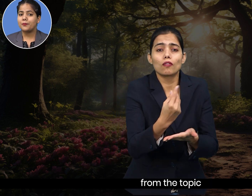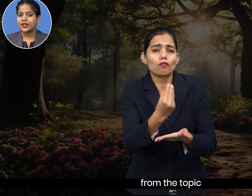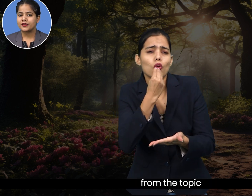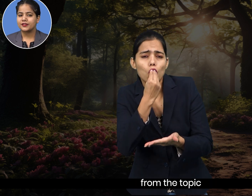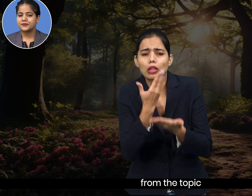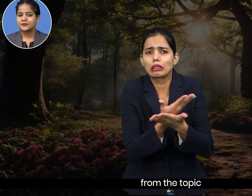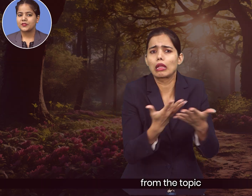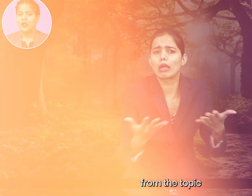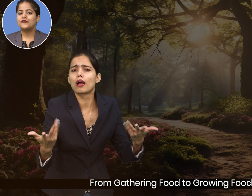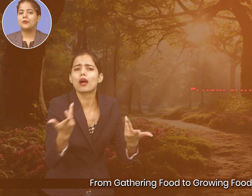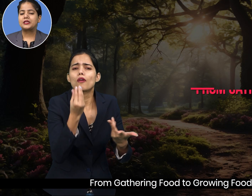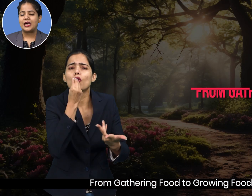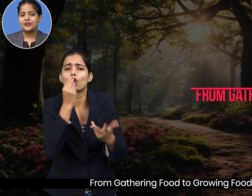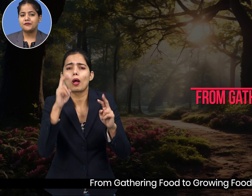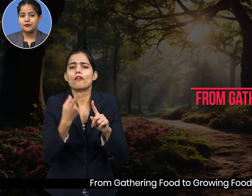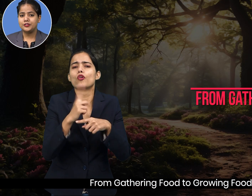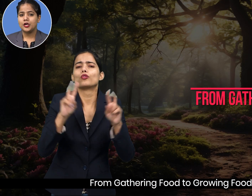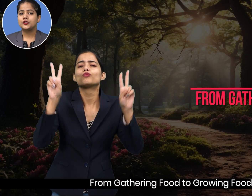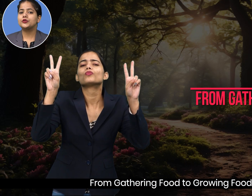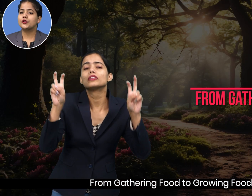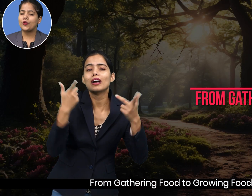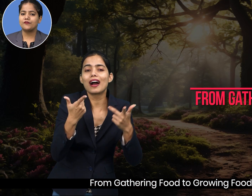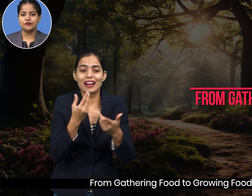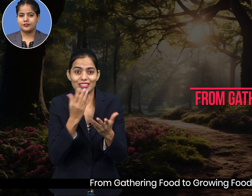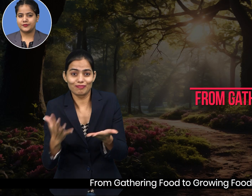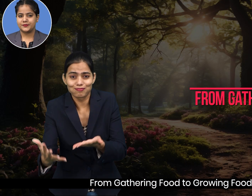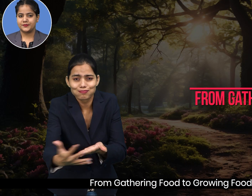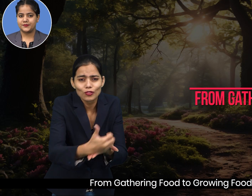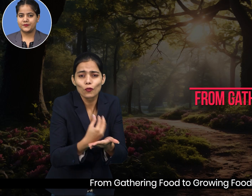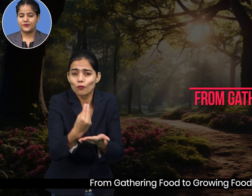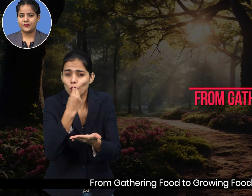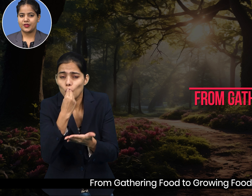the topic, from gathering food to growing food.